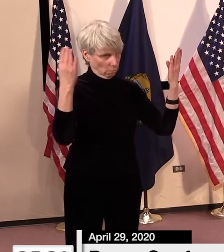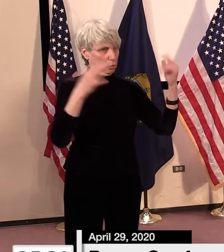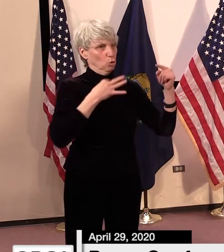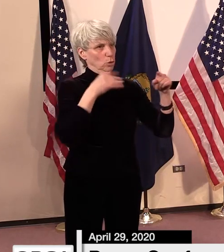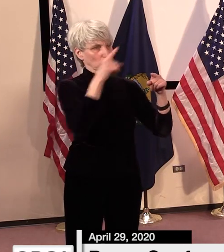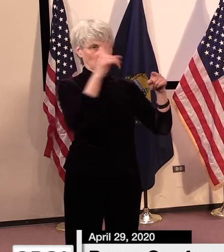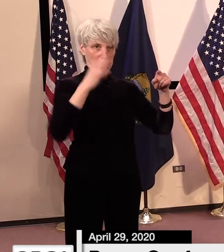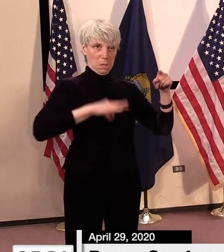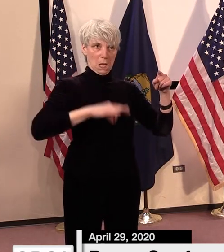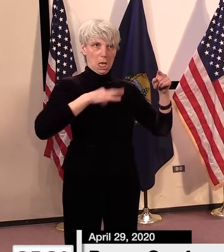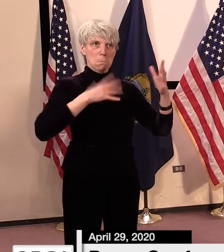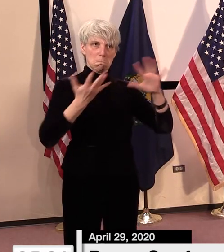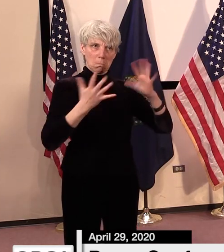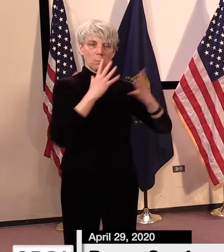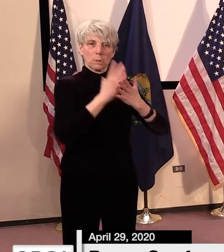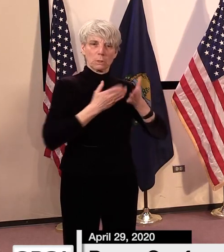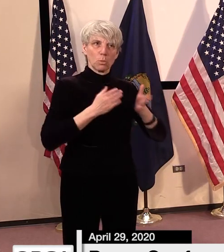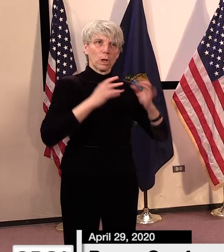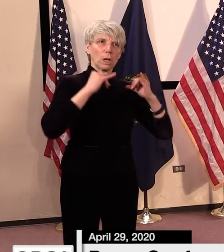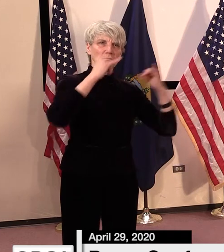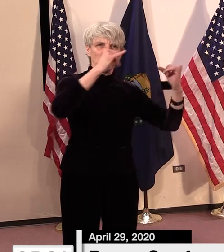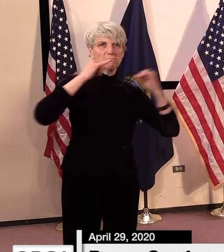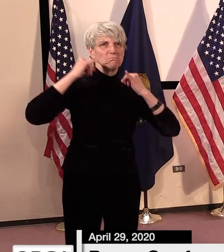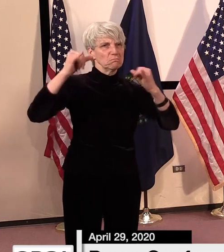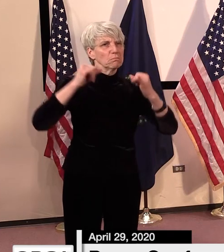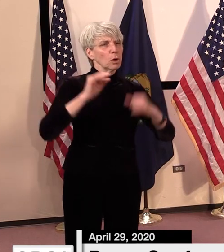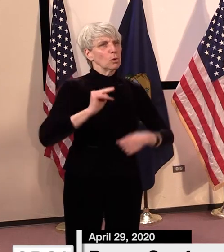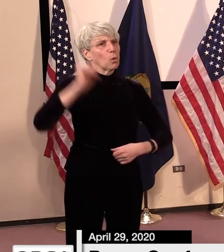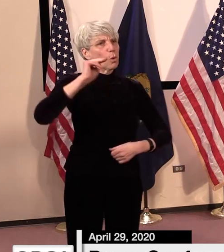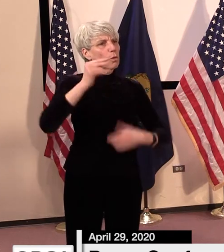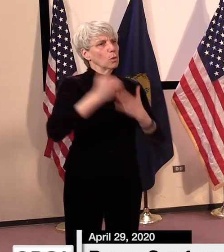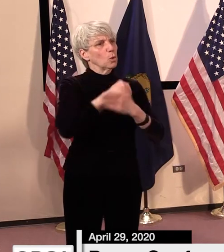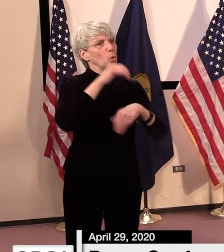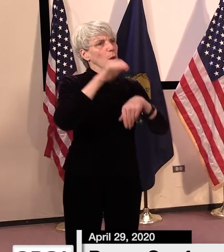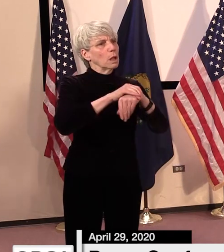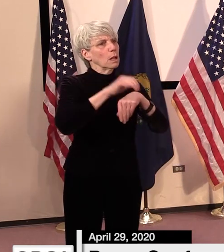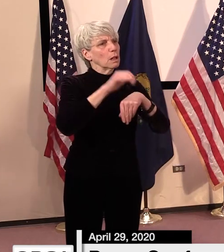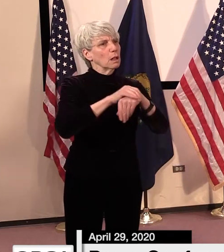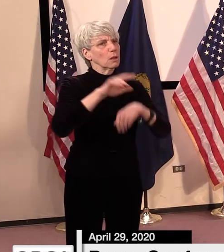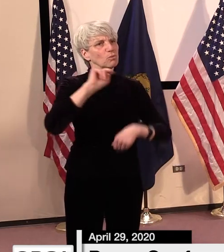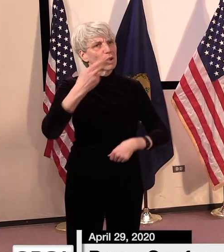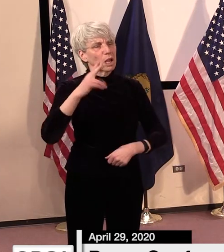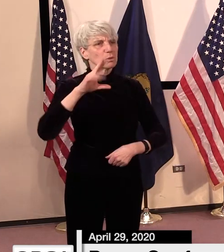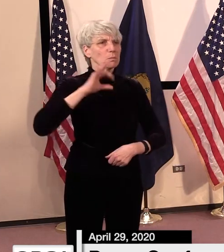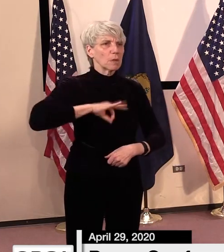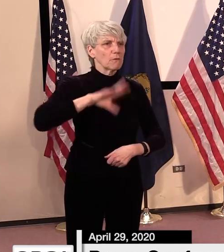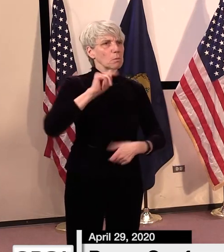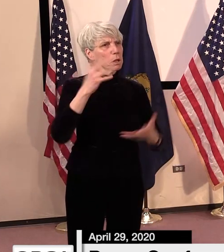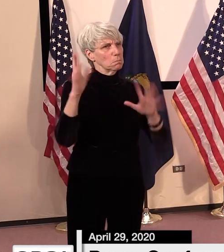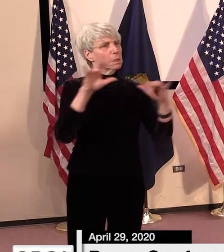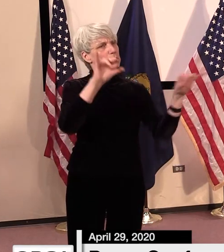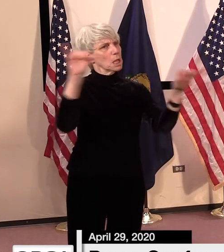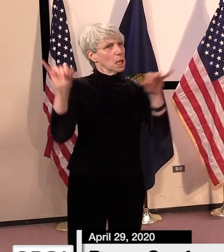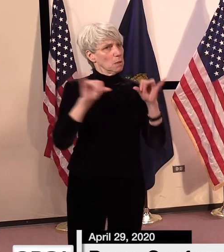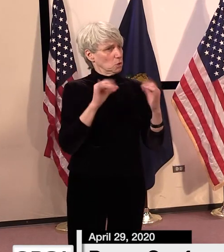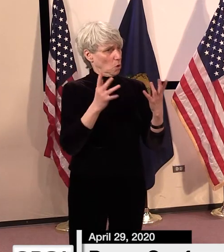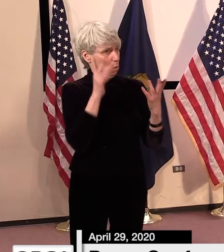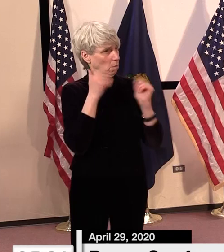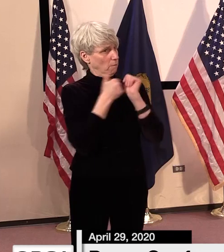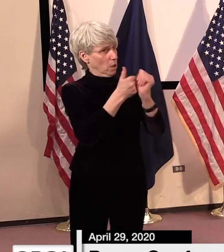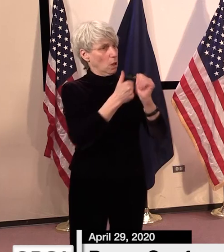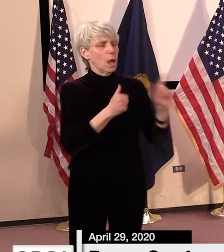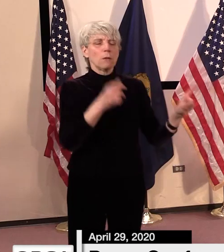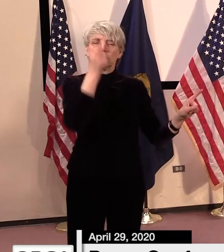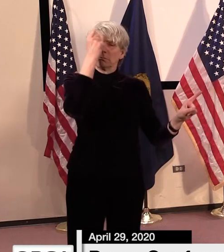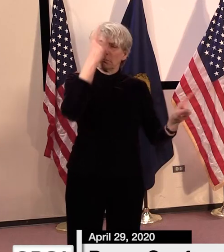given the similarities across northern New England? Can you give us any? Yeah, you know, every state is different. And I